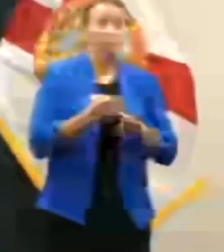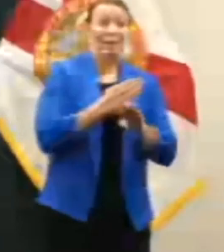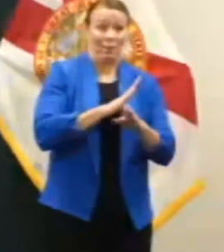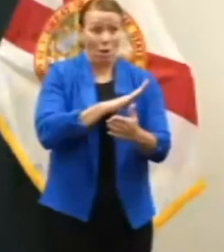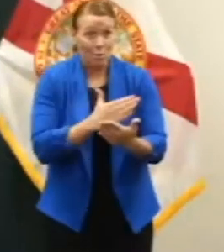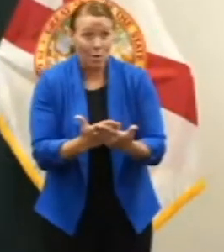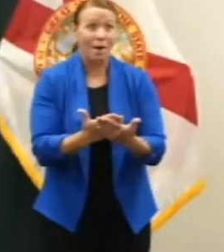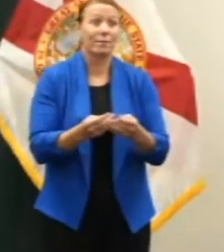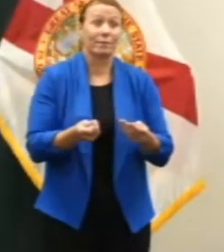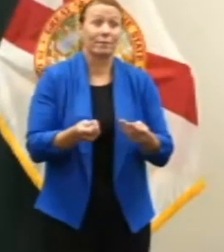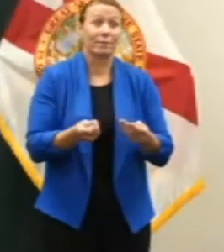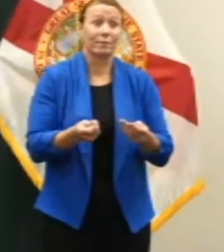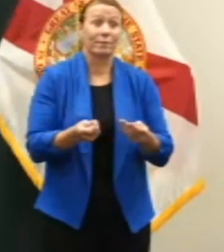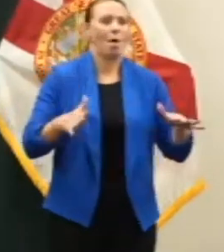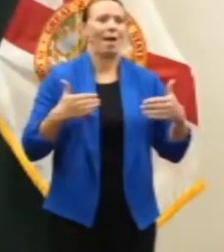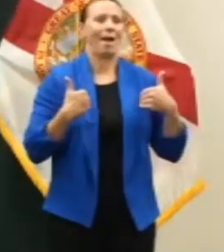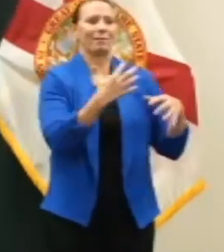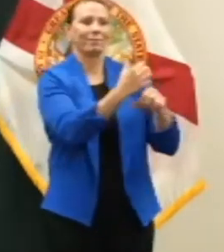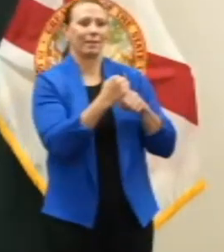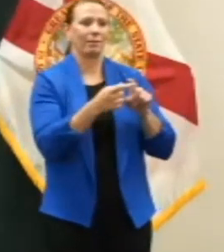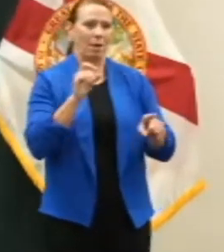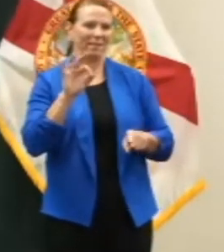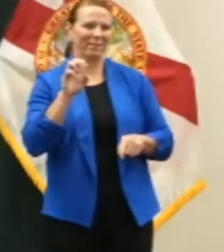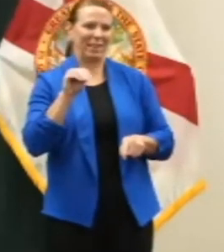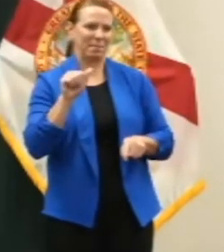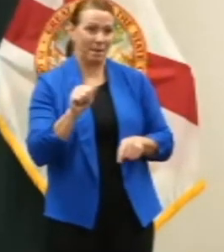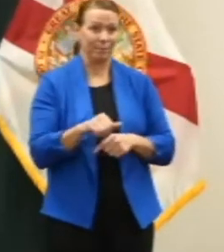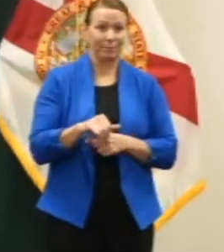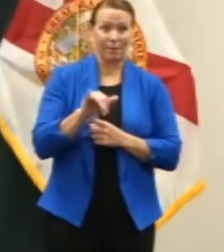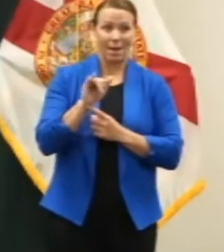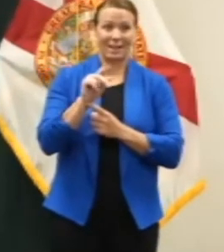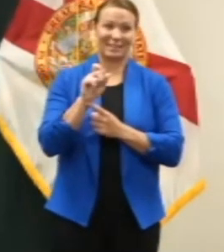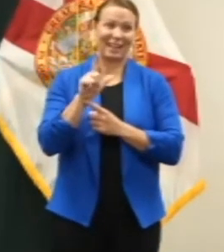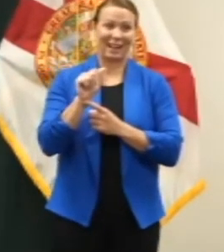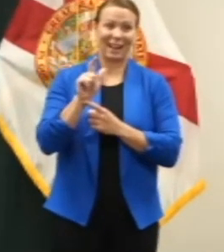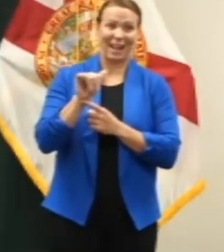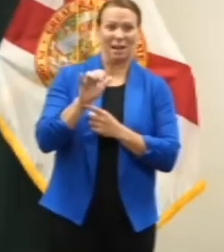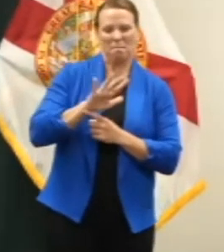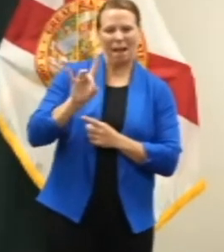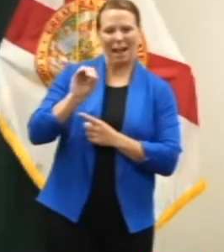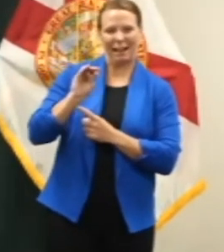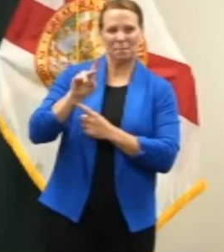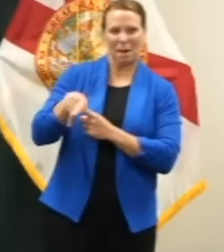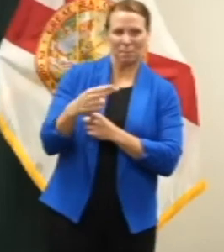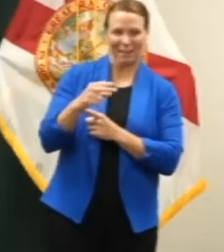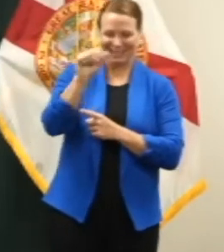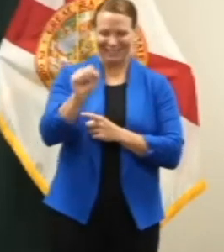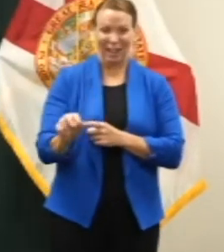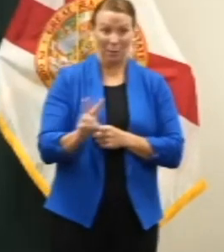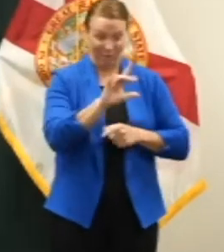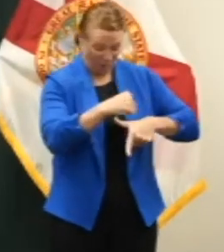11 a.m., Tropical Storm Idalia was located about 80 miles southwest of the western tip of